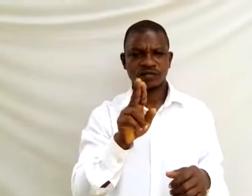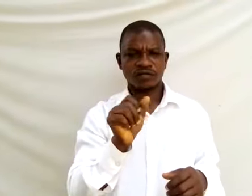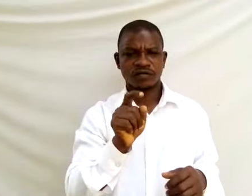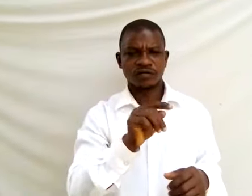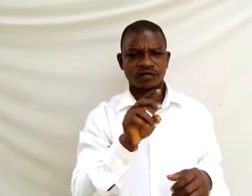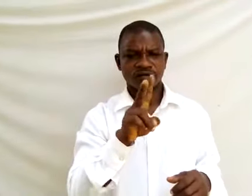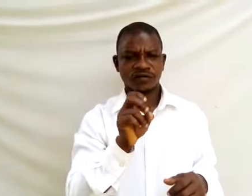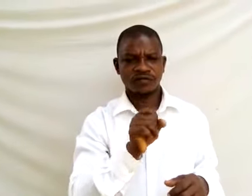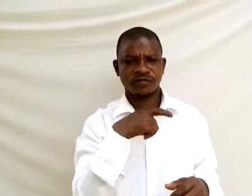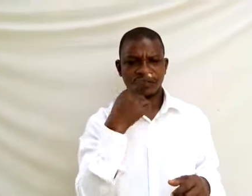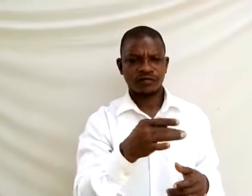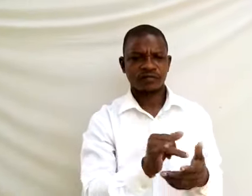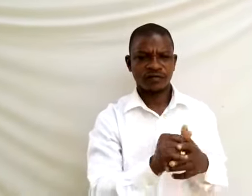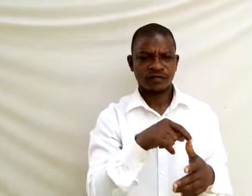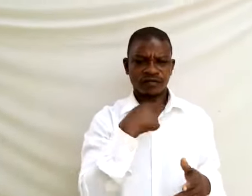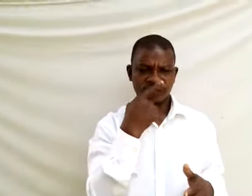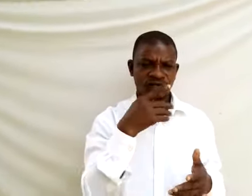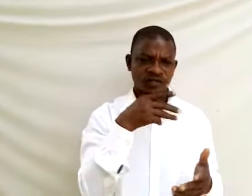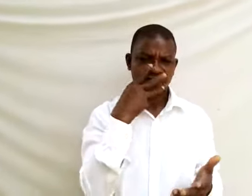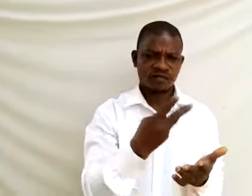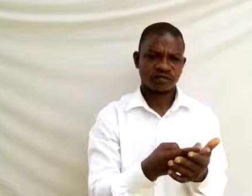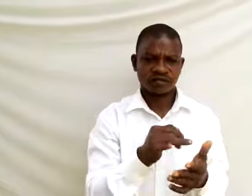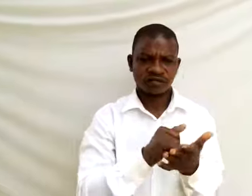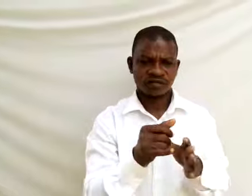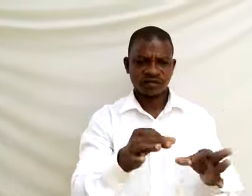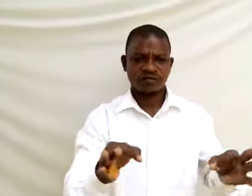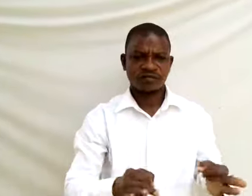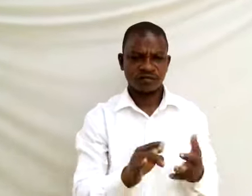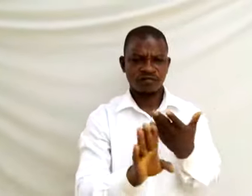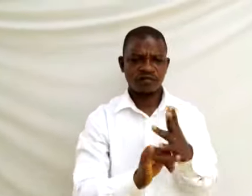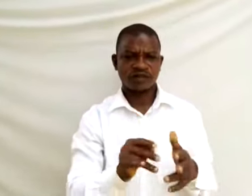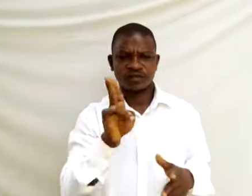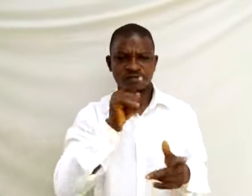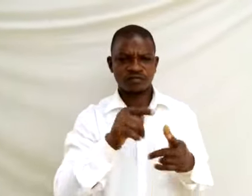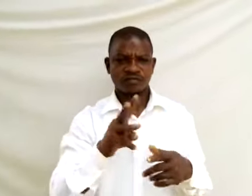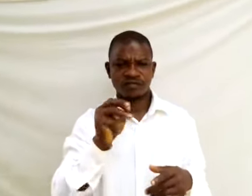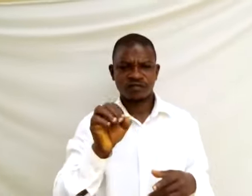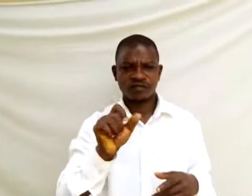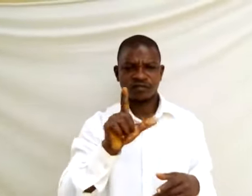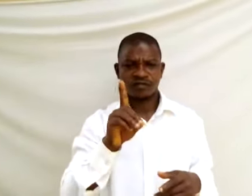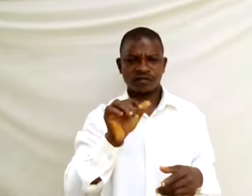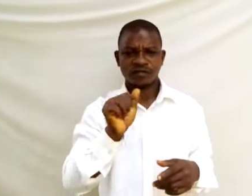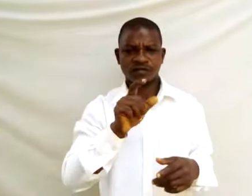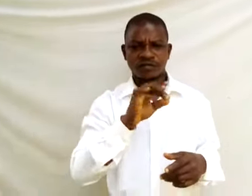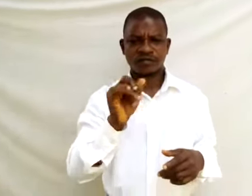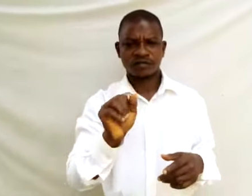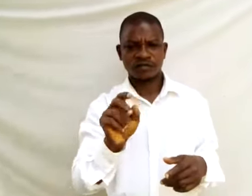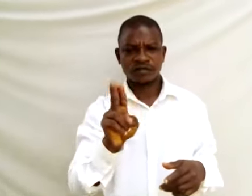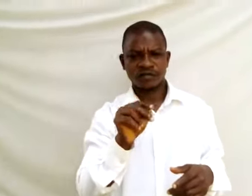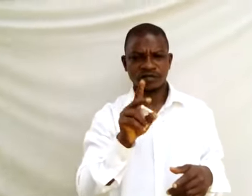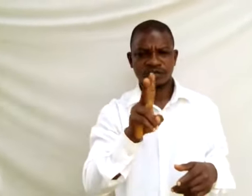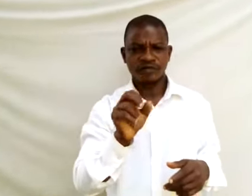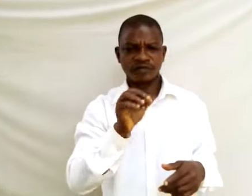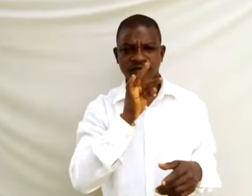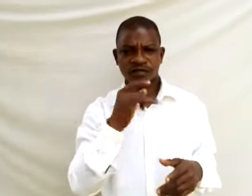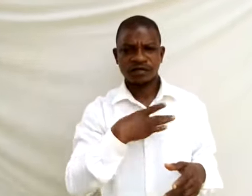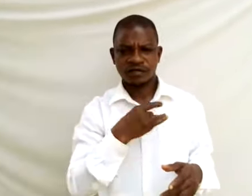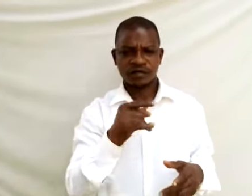say it very well. It is formed by using modal auxiliary verbs such as will,